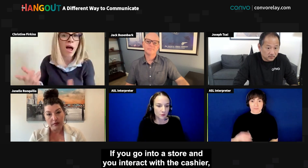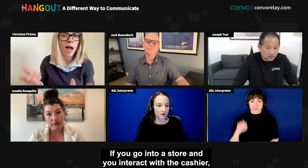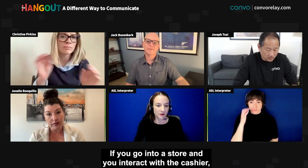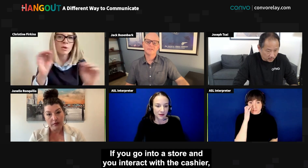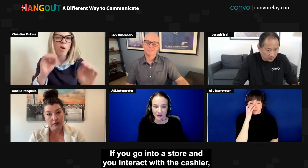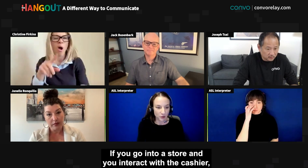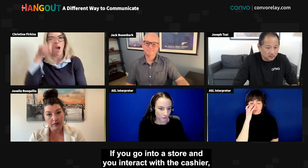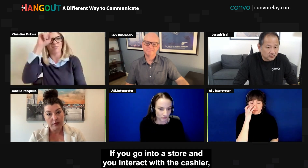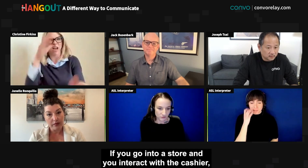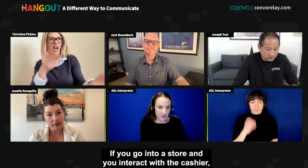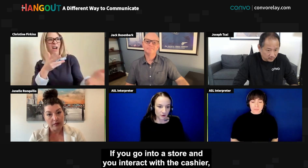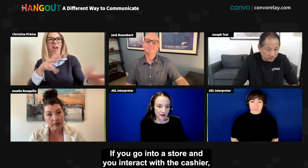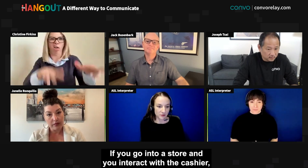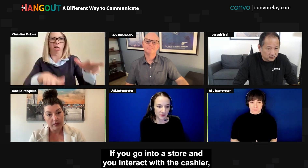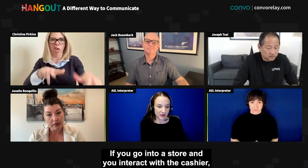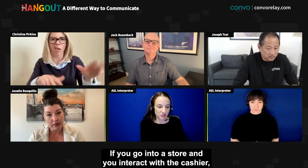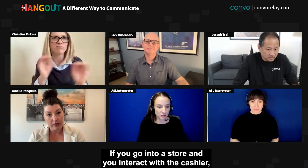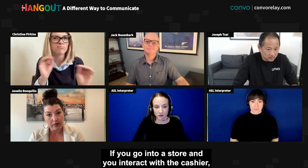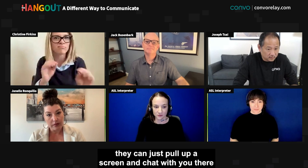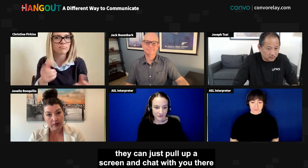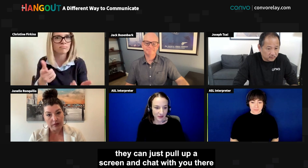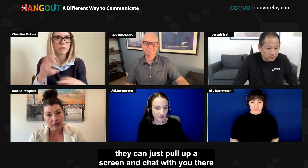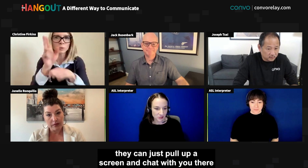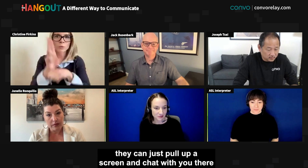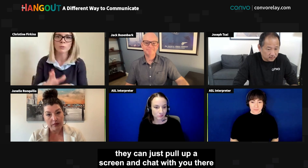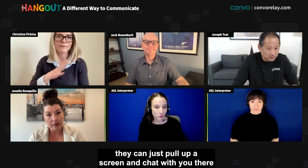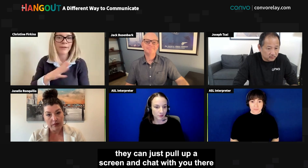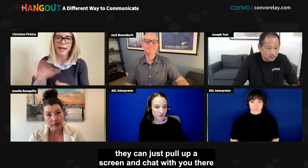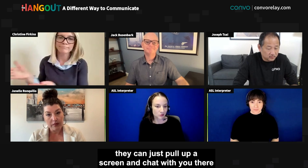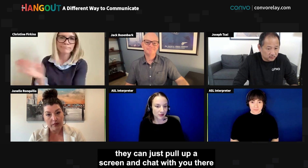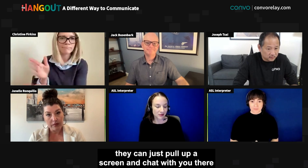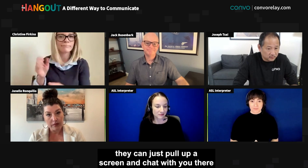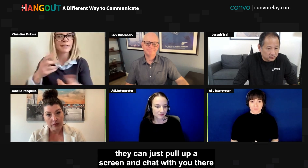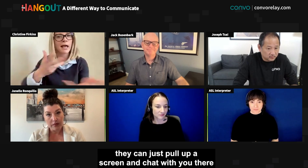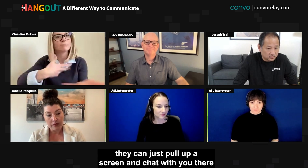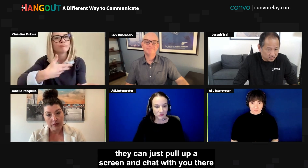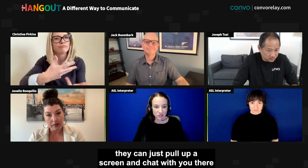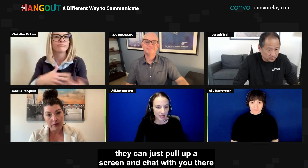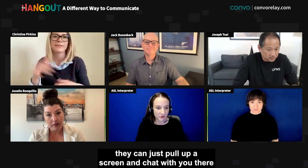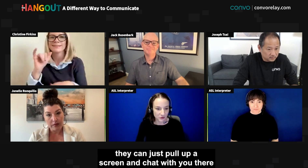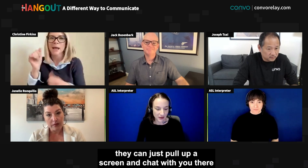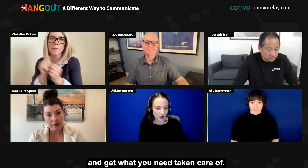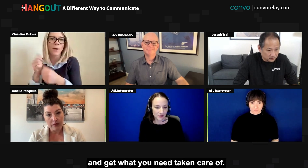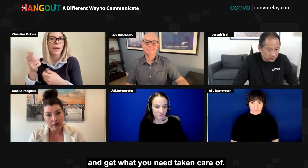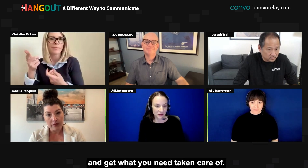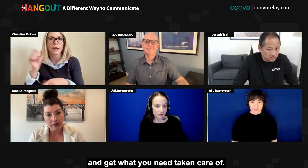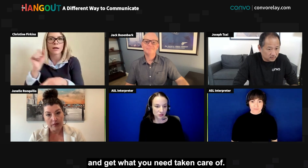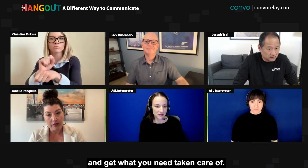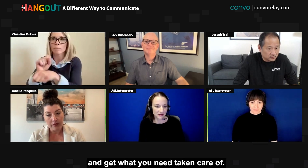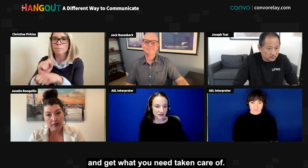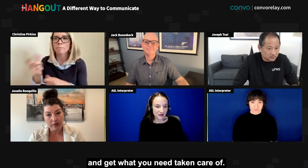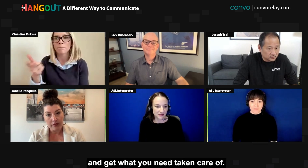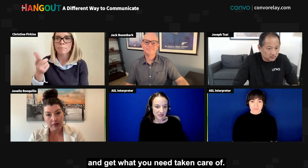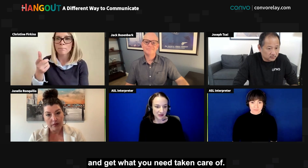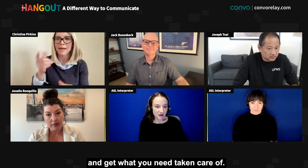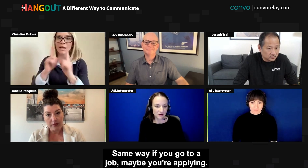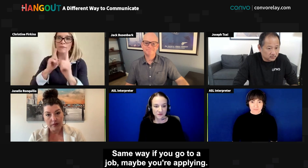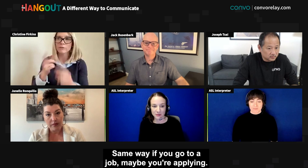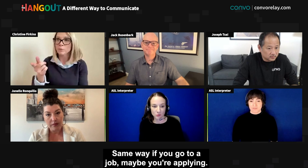store and you interact with a cashier, they can just pull up a screen and chat with you there and get what you need taken care of. Same with